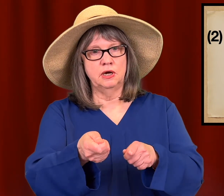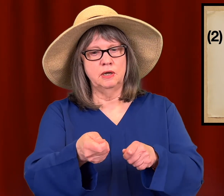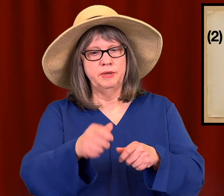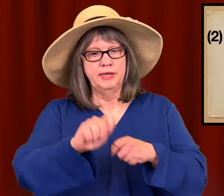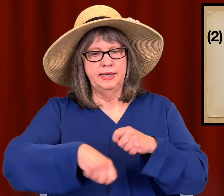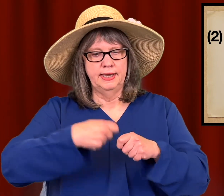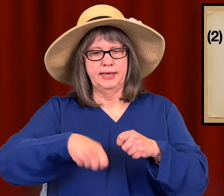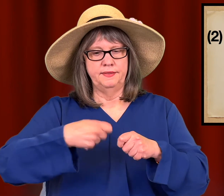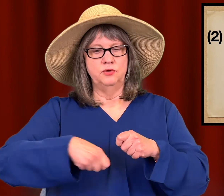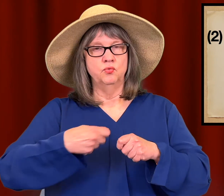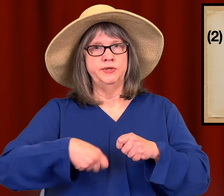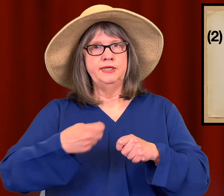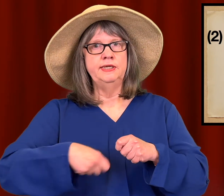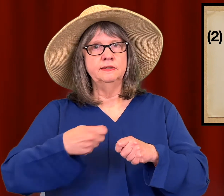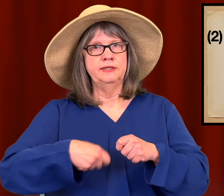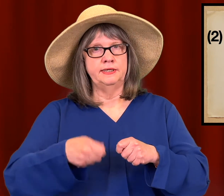time and then reel it in.